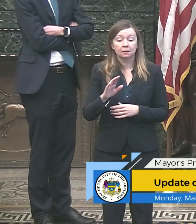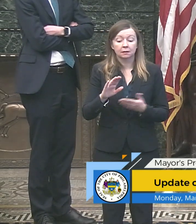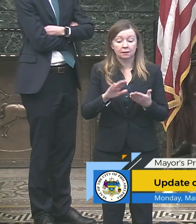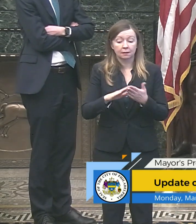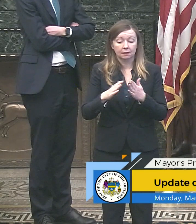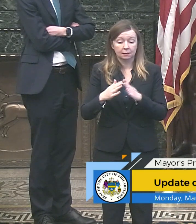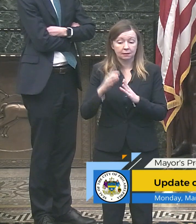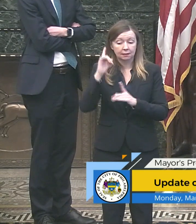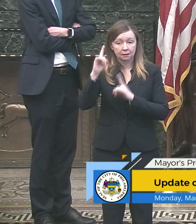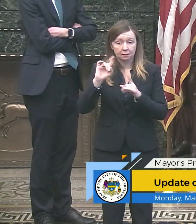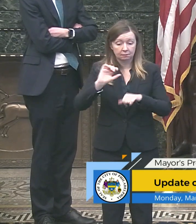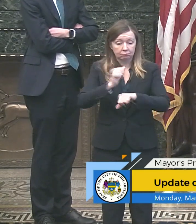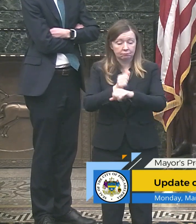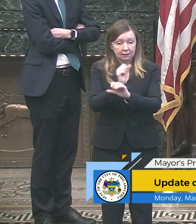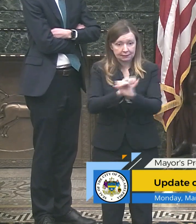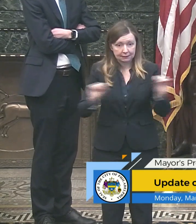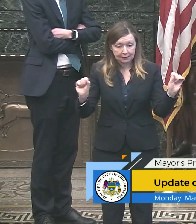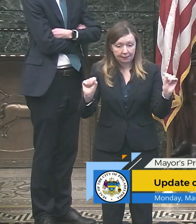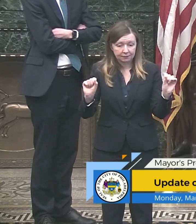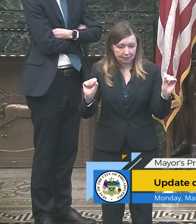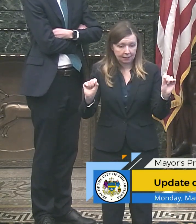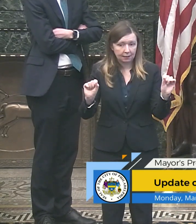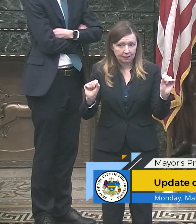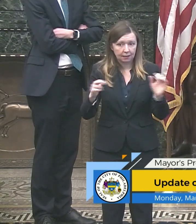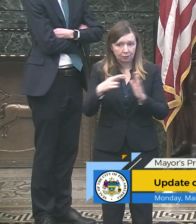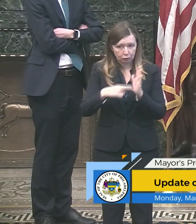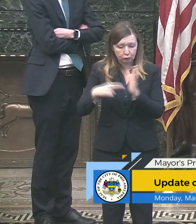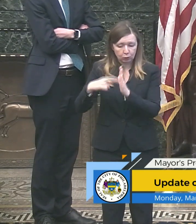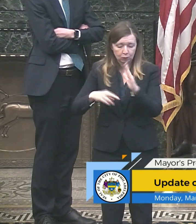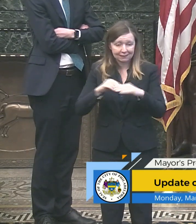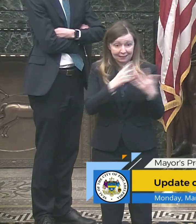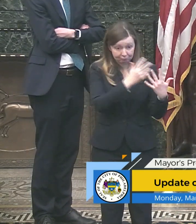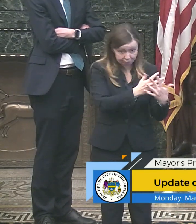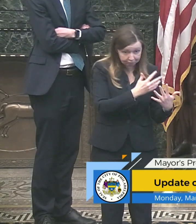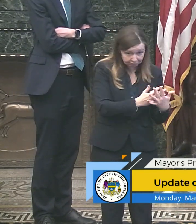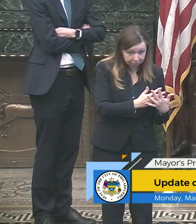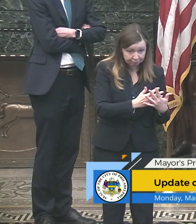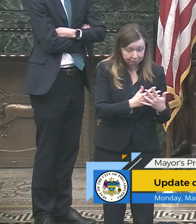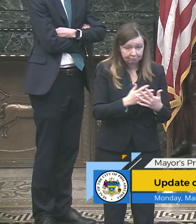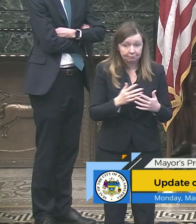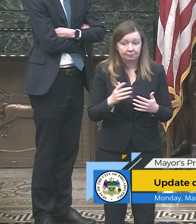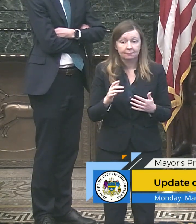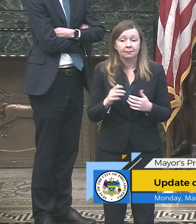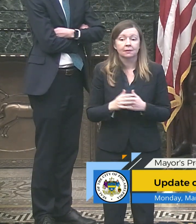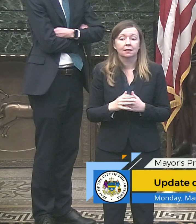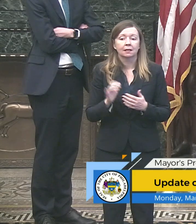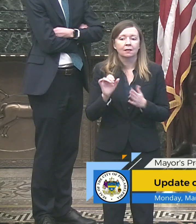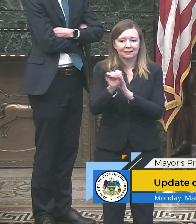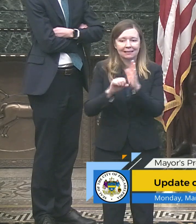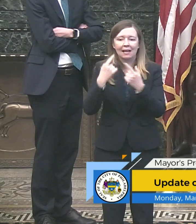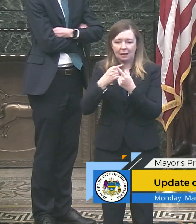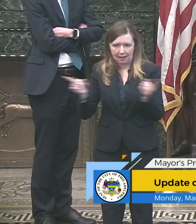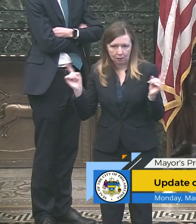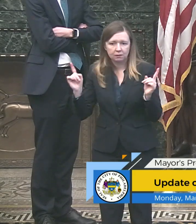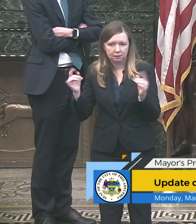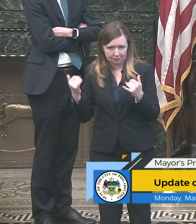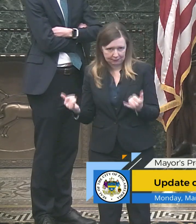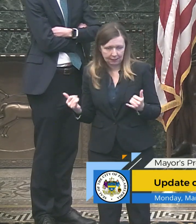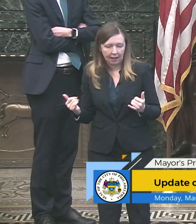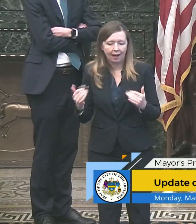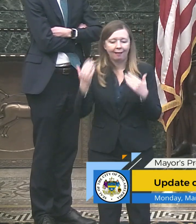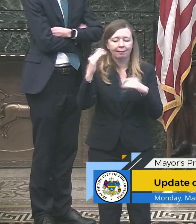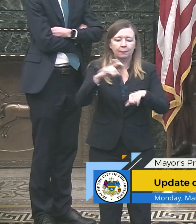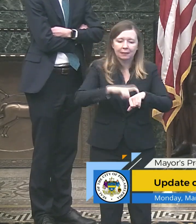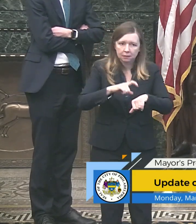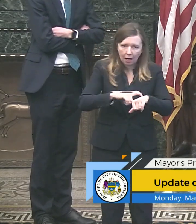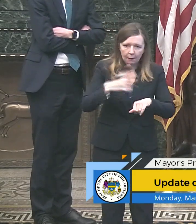implementing safety measures in the jails similar to what the State Department of Corrections announced today? Things like feeding inmates in their cells and limiting